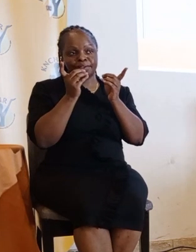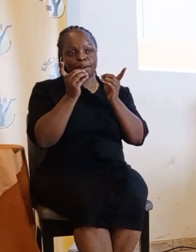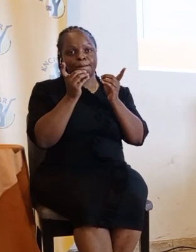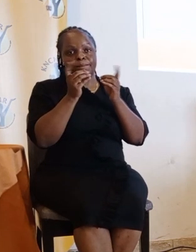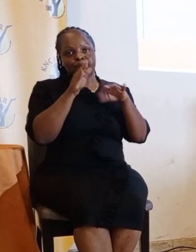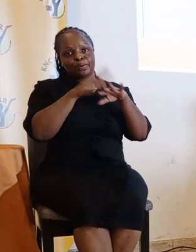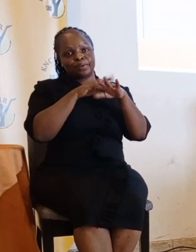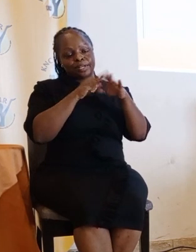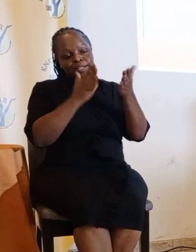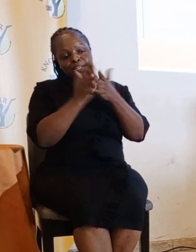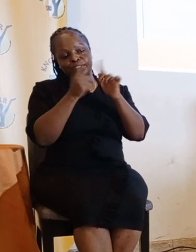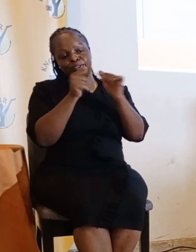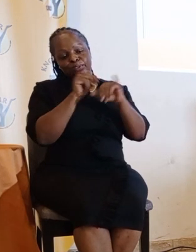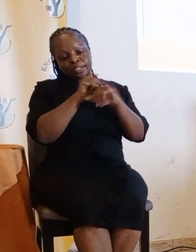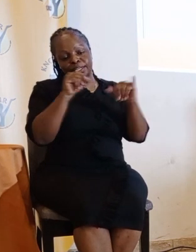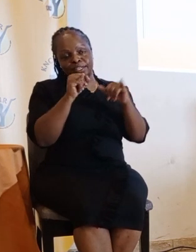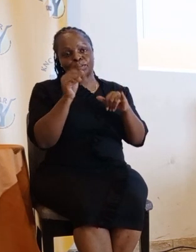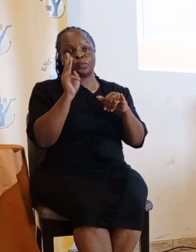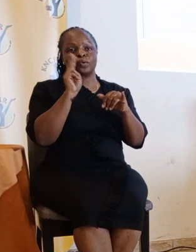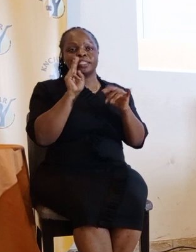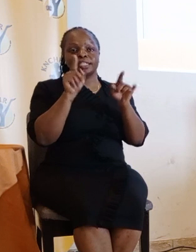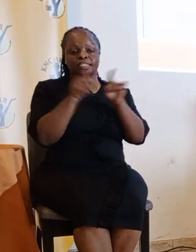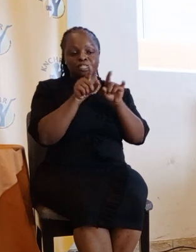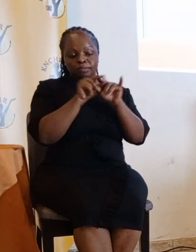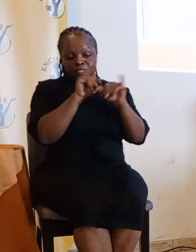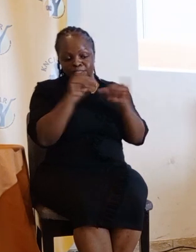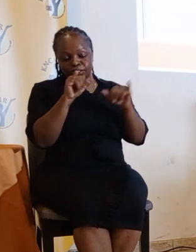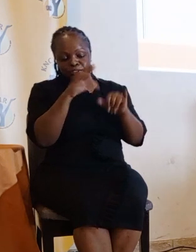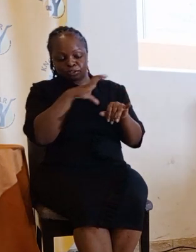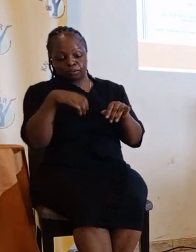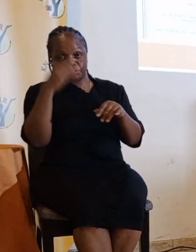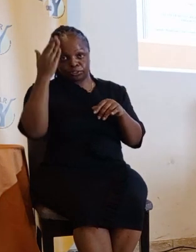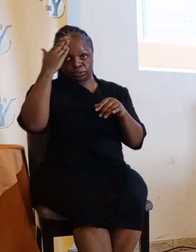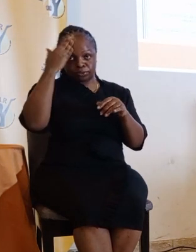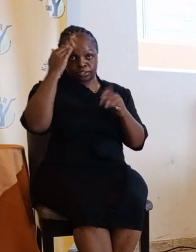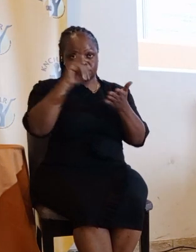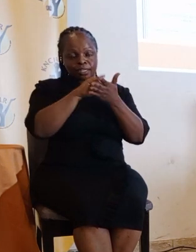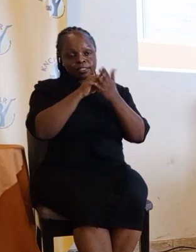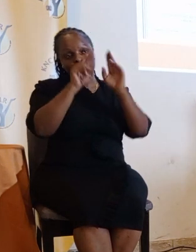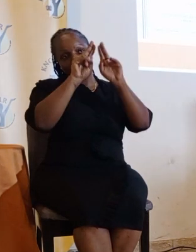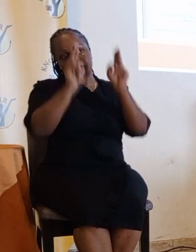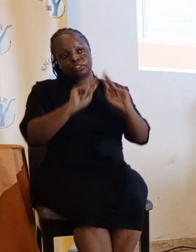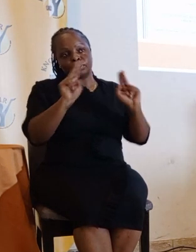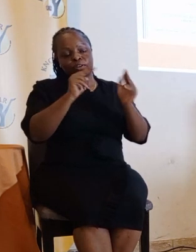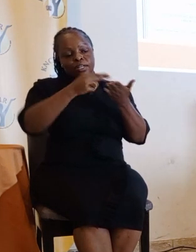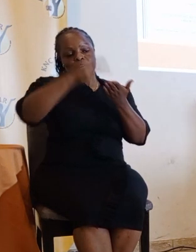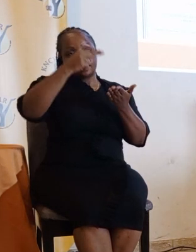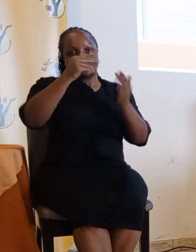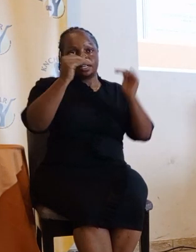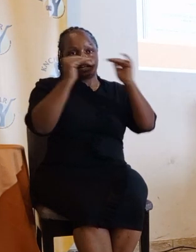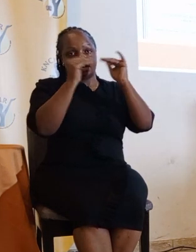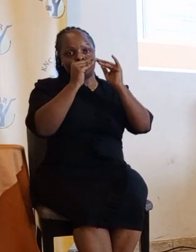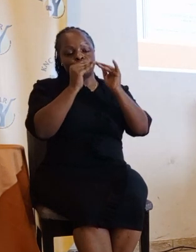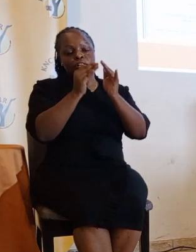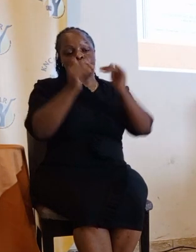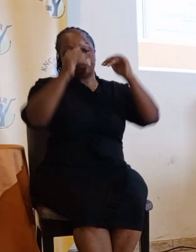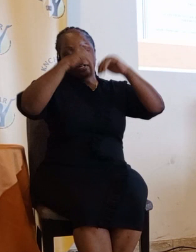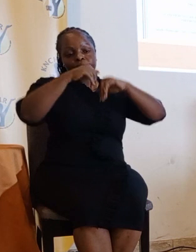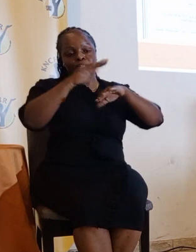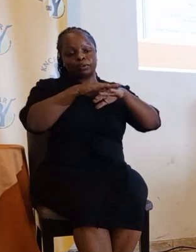On the right to clean water and sanitation, the Commission notes that the International High-Level Panel on